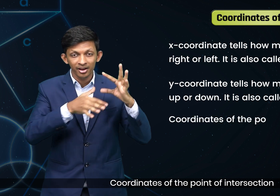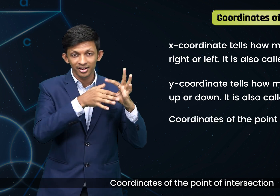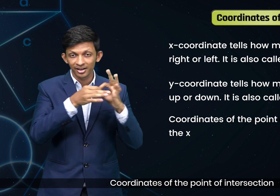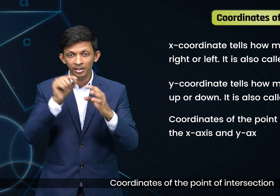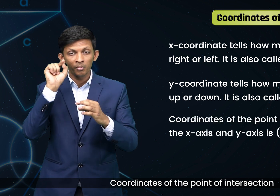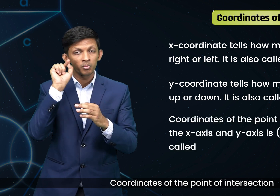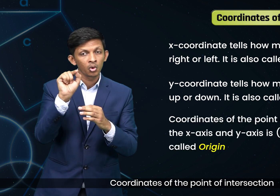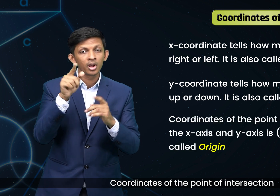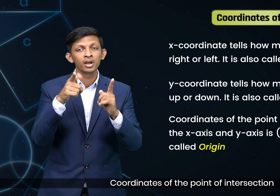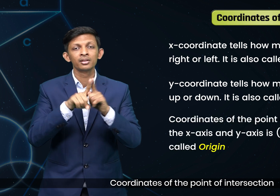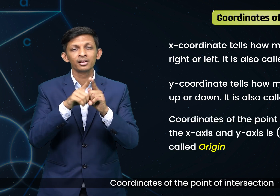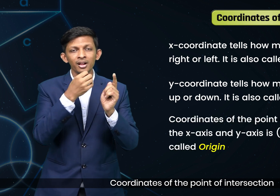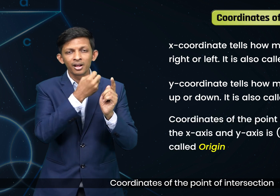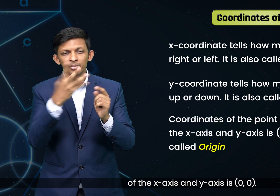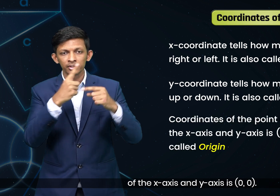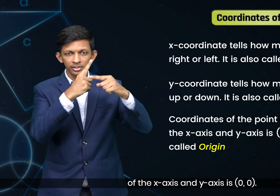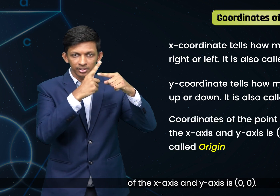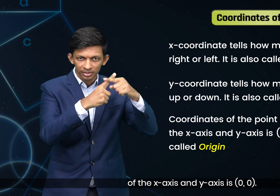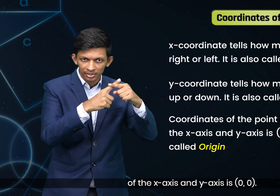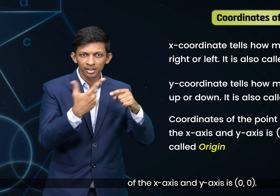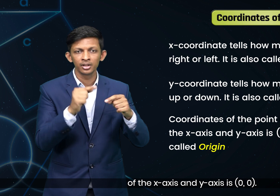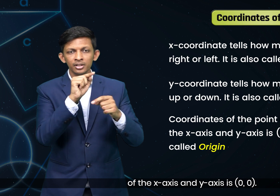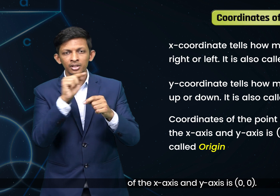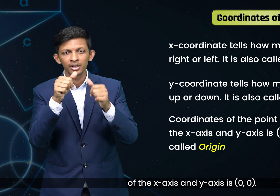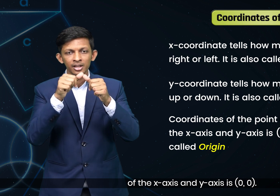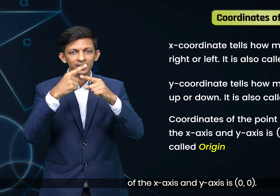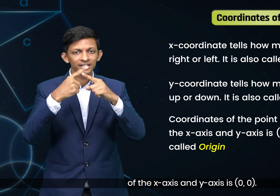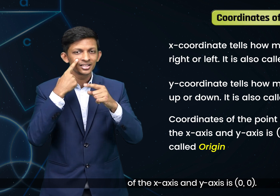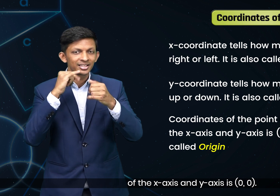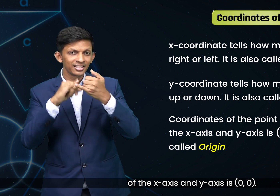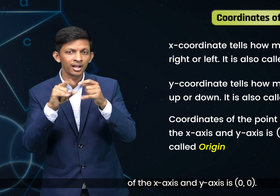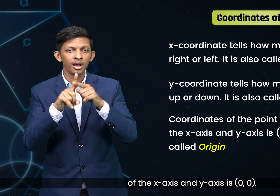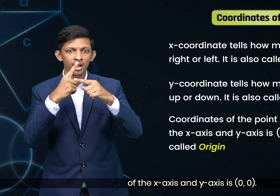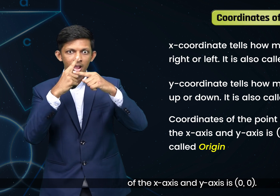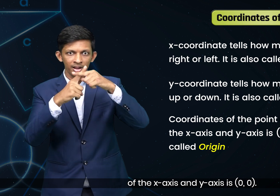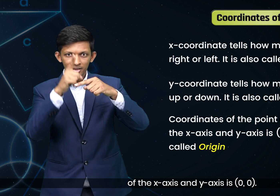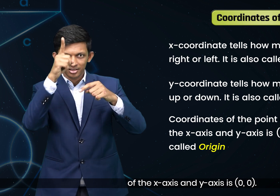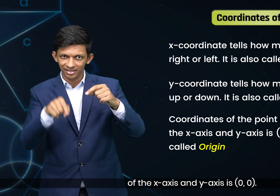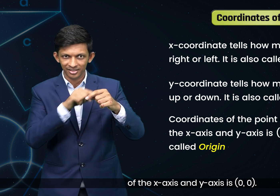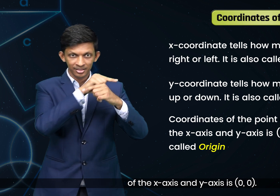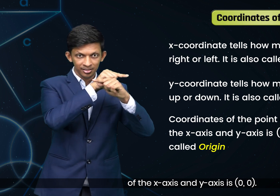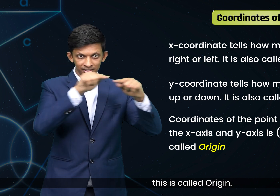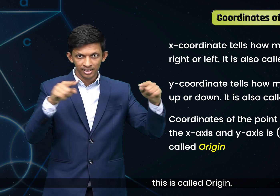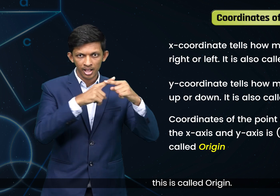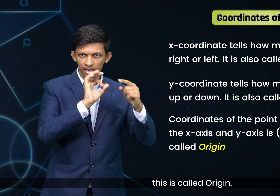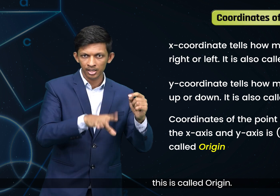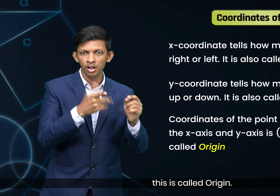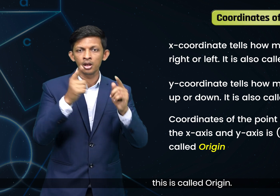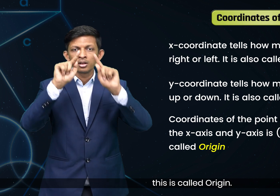Coordinates of the point of intersection of the x-axis and y-axis is 0, 0. This is called